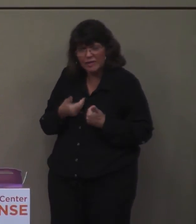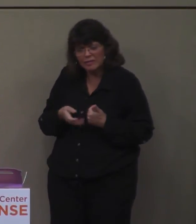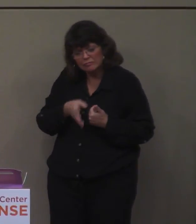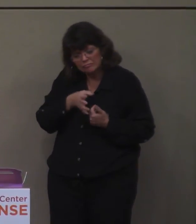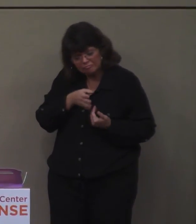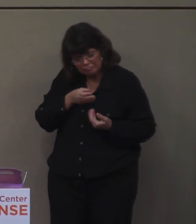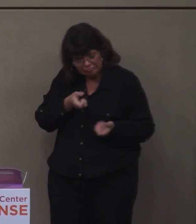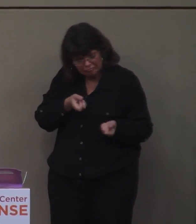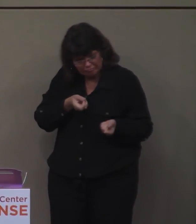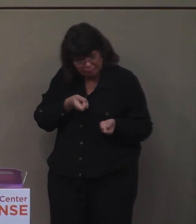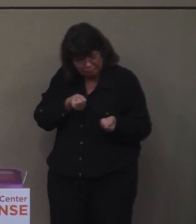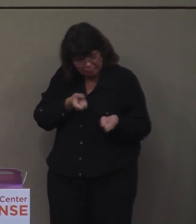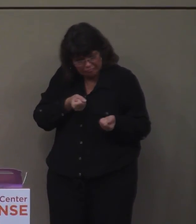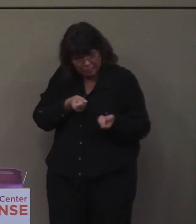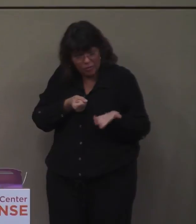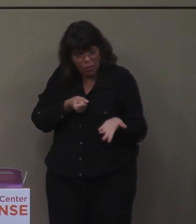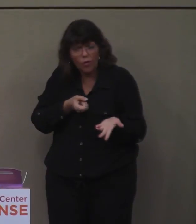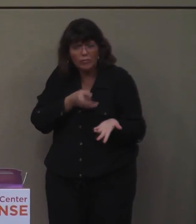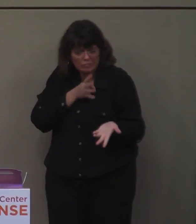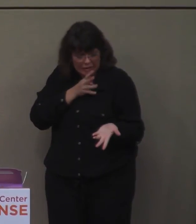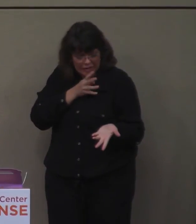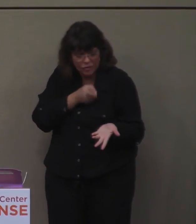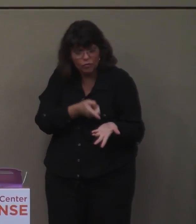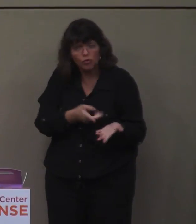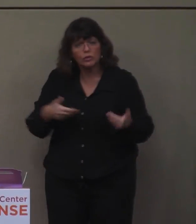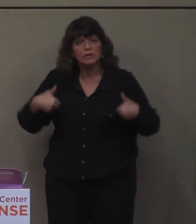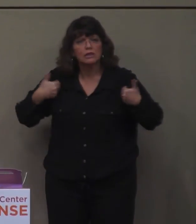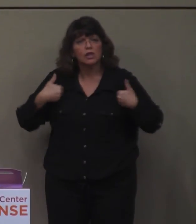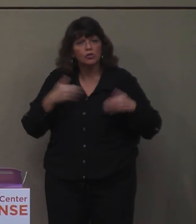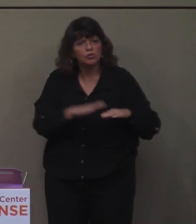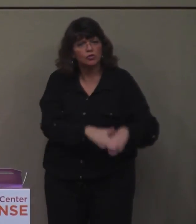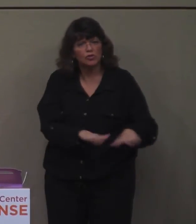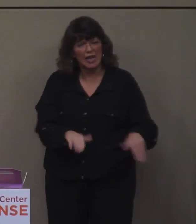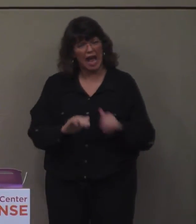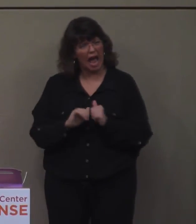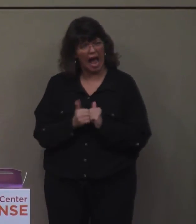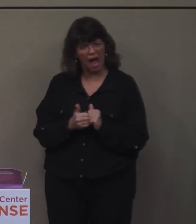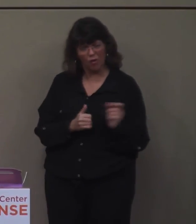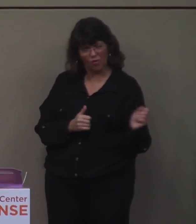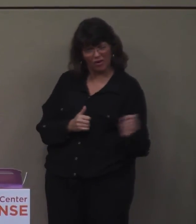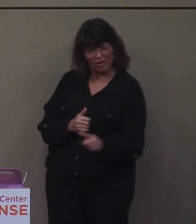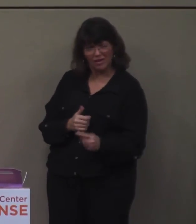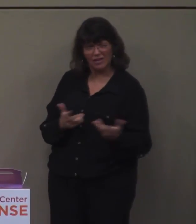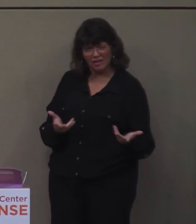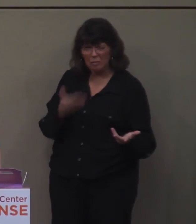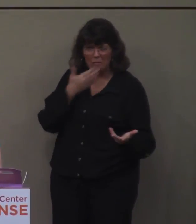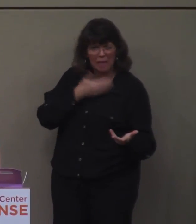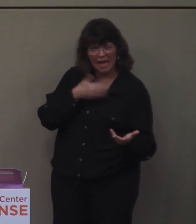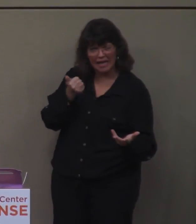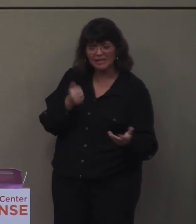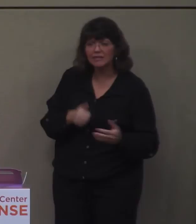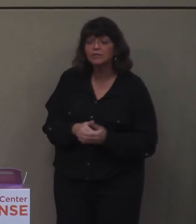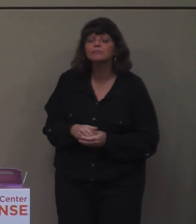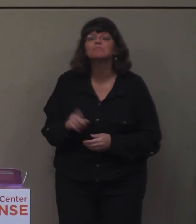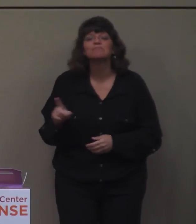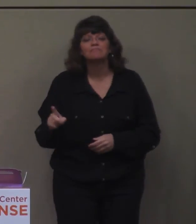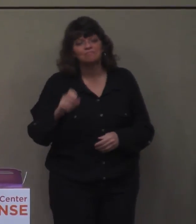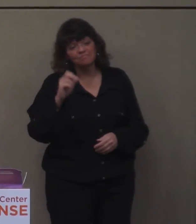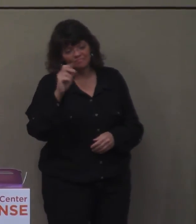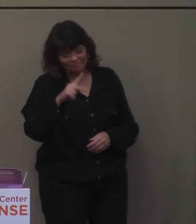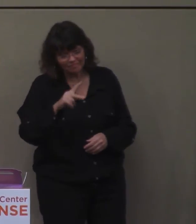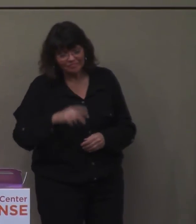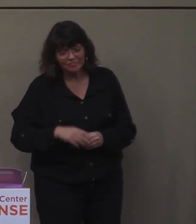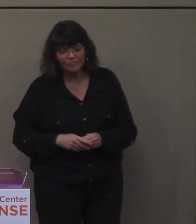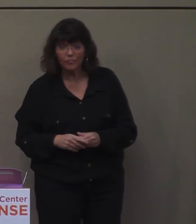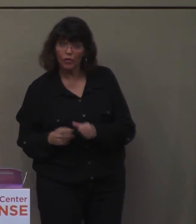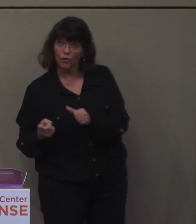dealing with children at home right now, what is the best way to speak with them about what's going on? Okay. Well, I think the first thing to do is to get